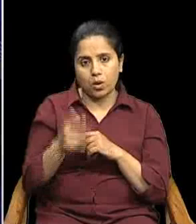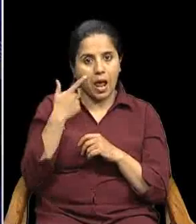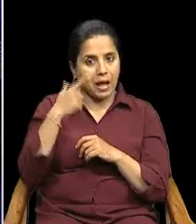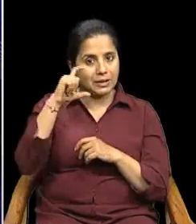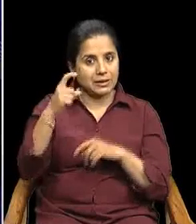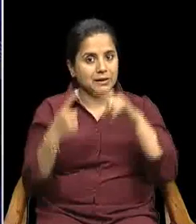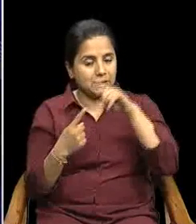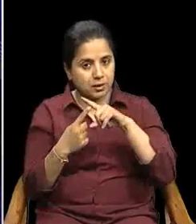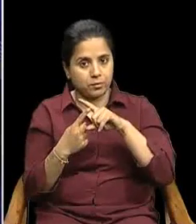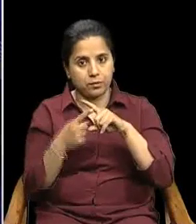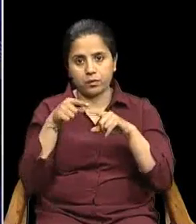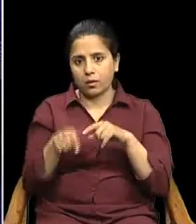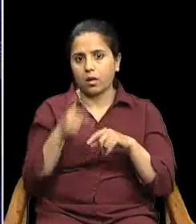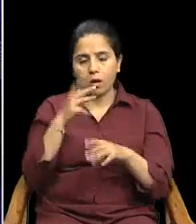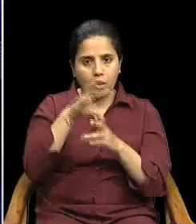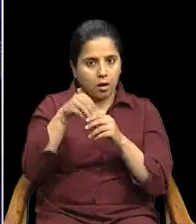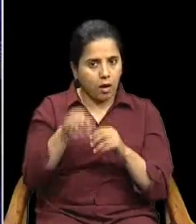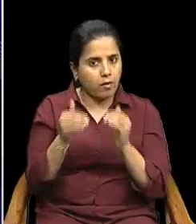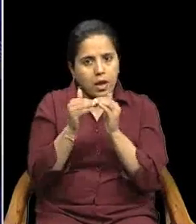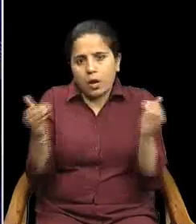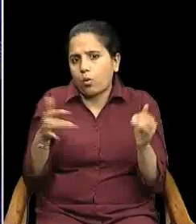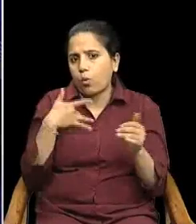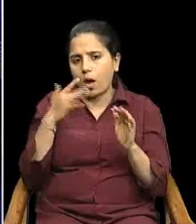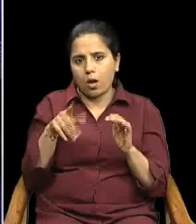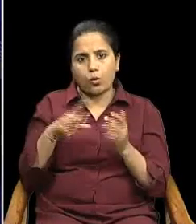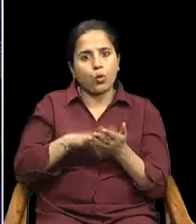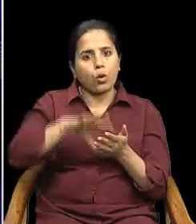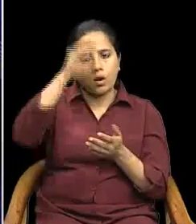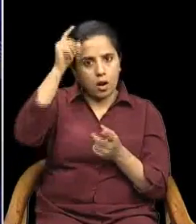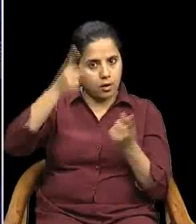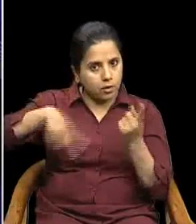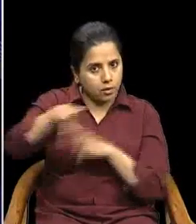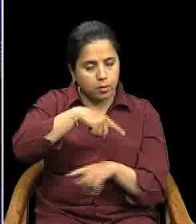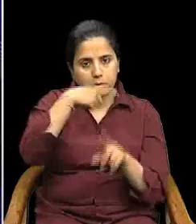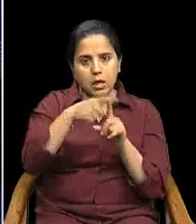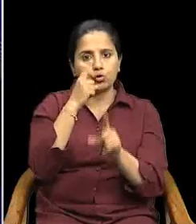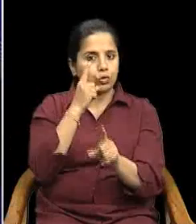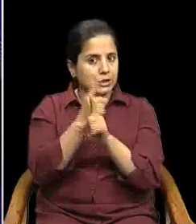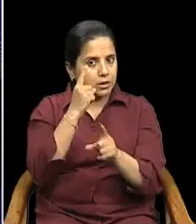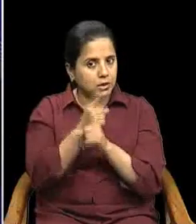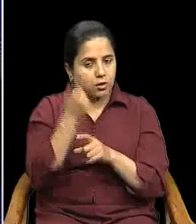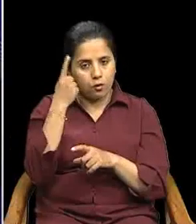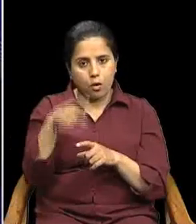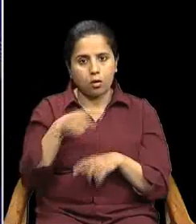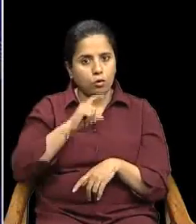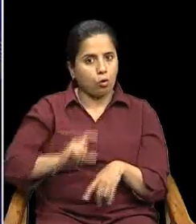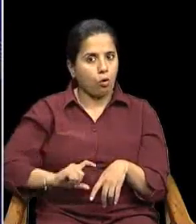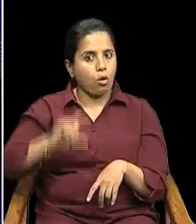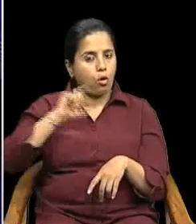ICT contributes equally to the learner and the teacher for being